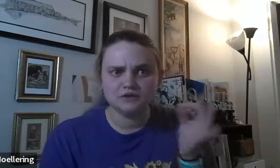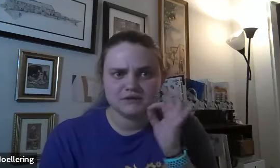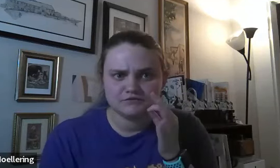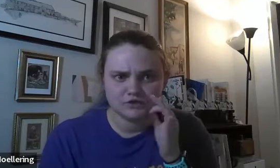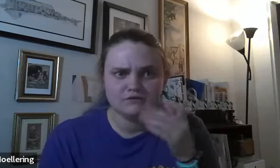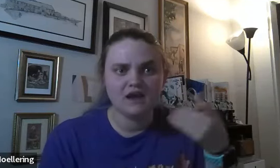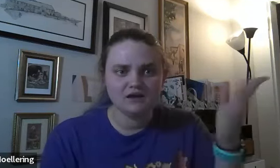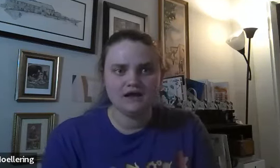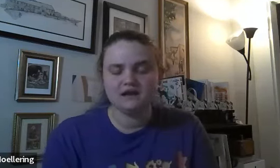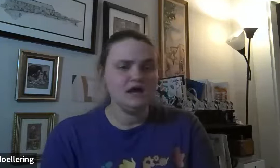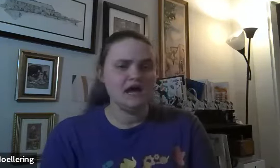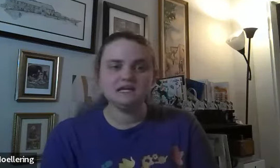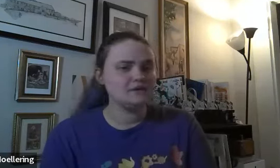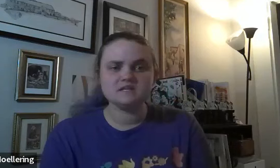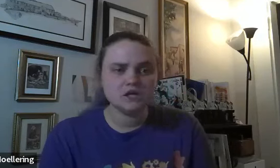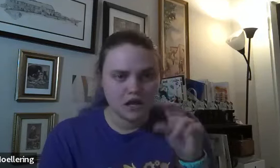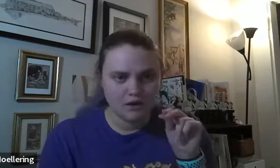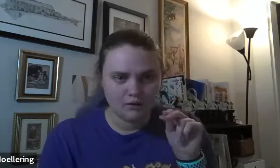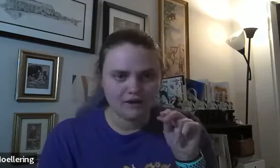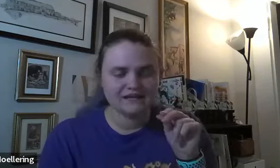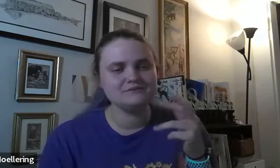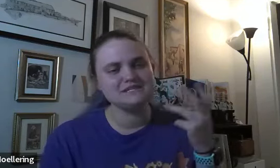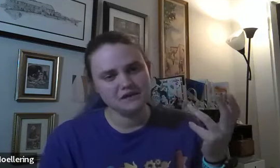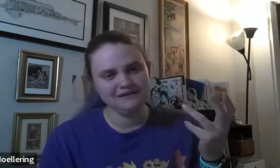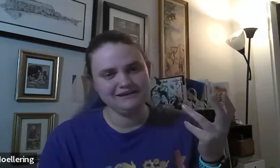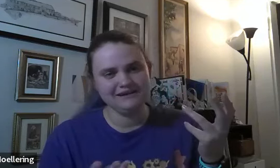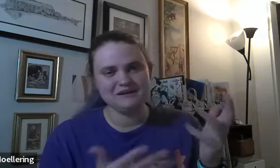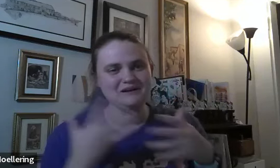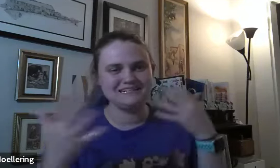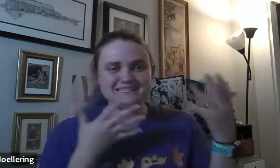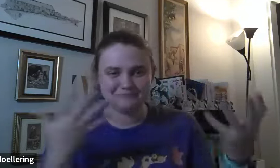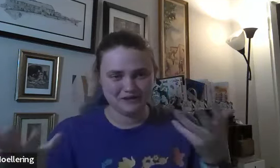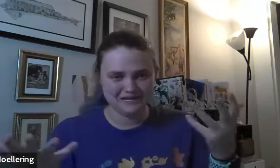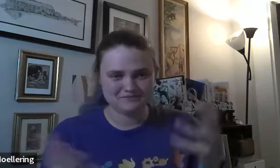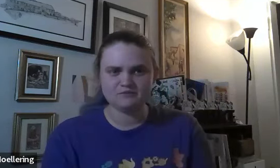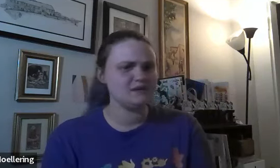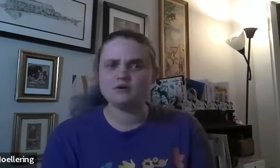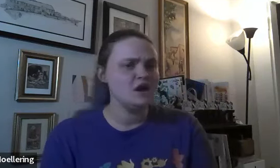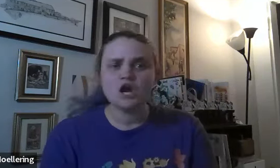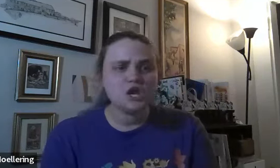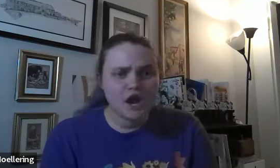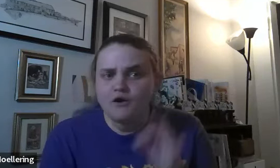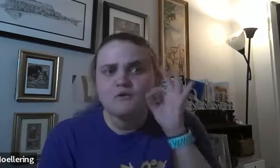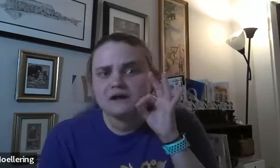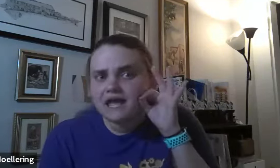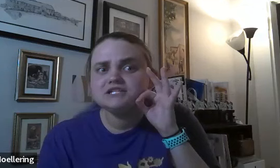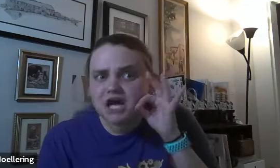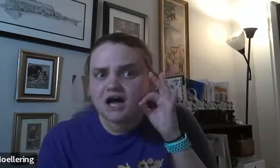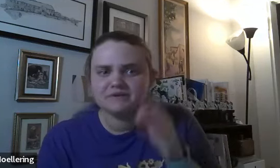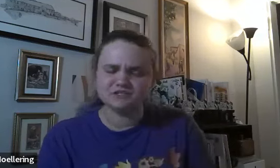mean fruit? Yeah, go ahead. And he kept saying no. And he was a young kid and he wasn't explaining himself. He kept going, no, ketchup. And she's